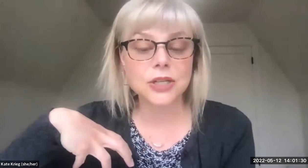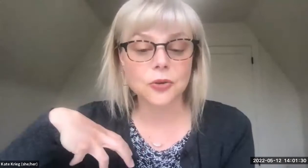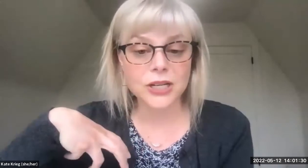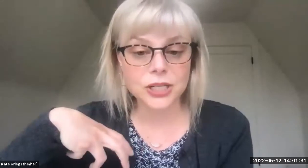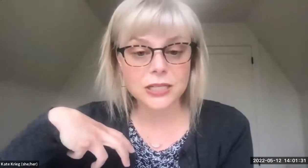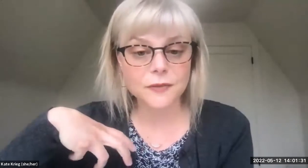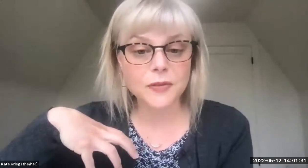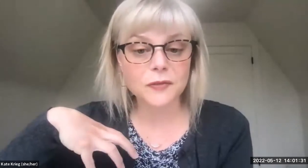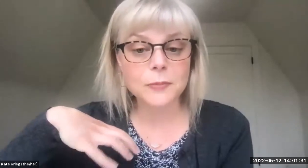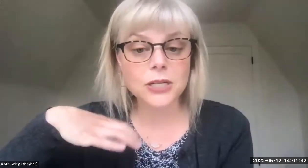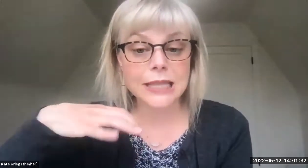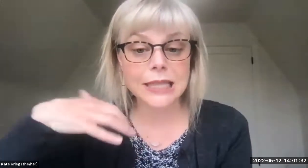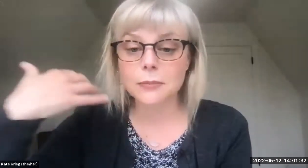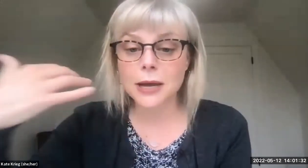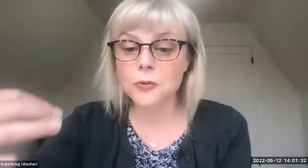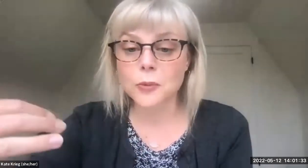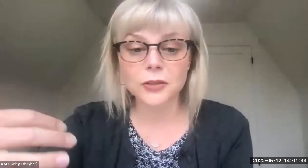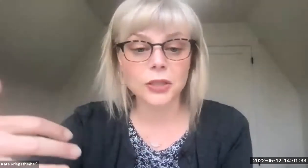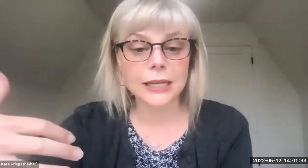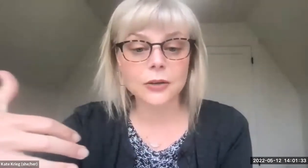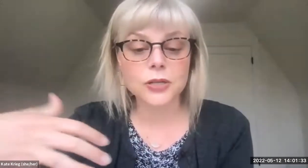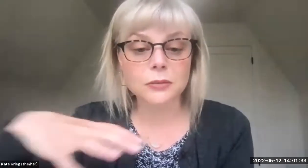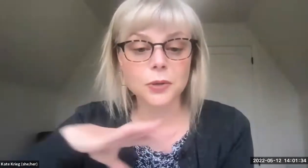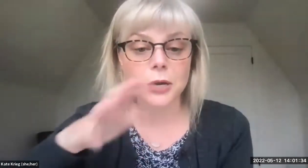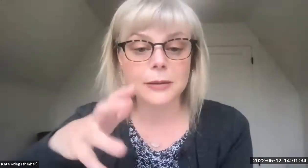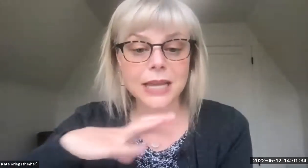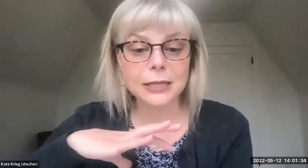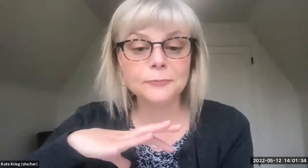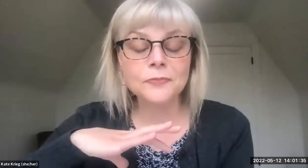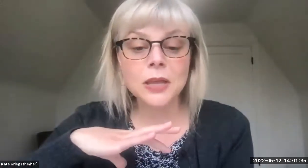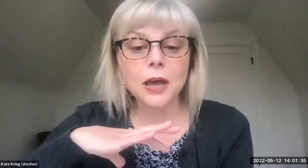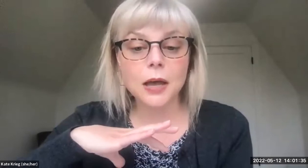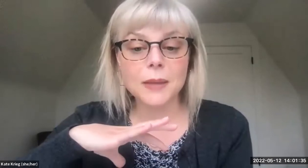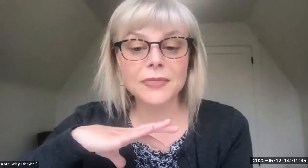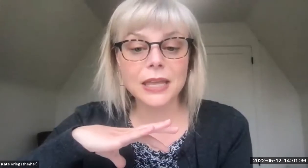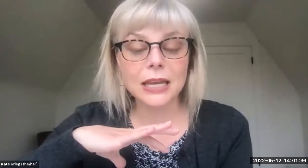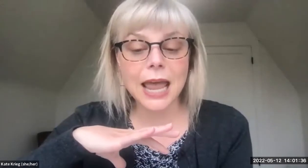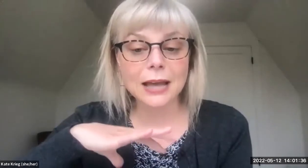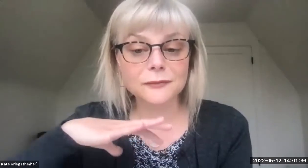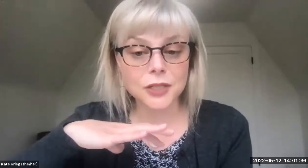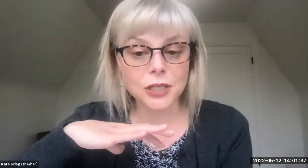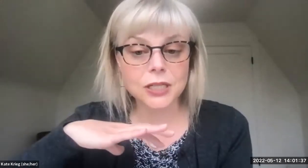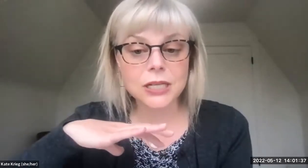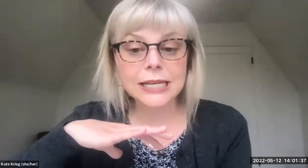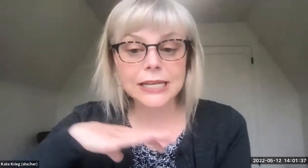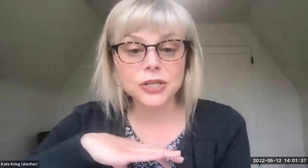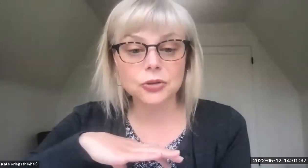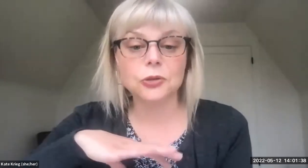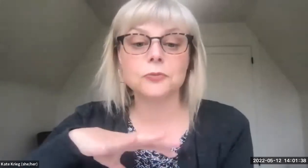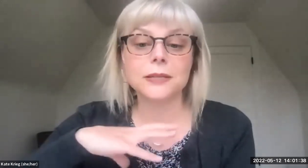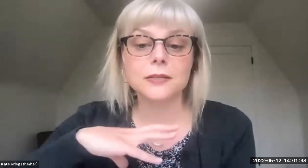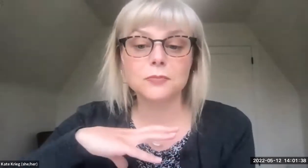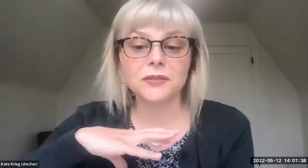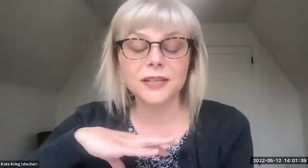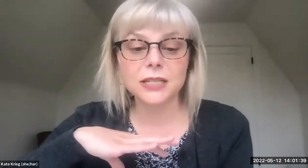some initial questions from the framework to think about when they're looking at course and program data. And then after each